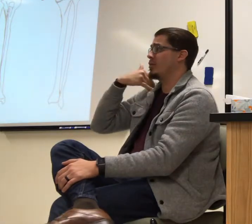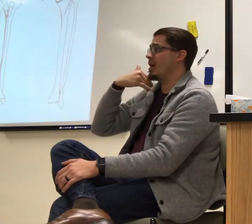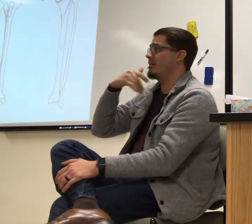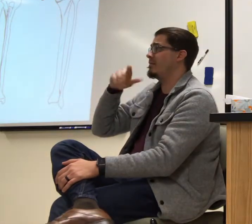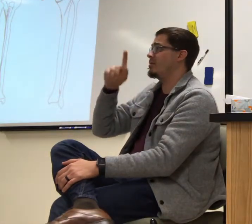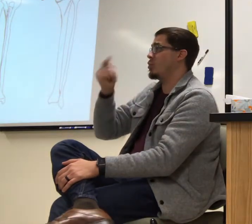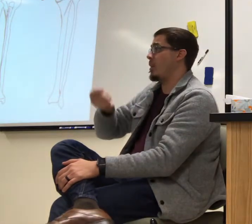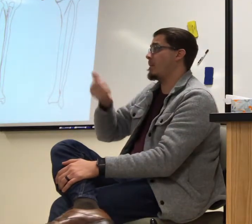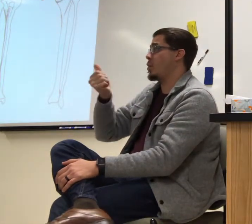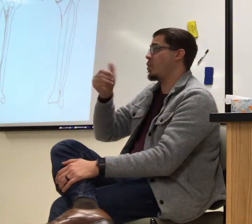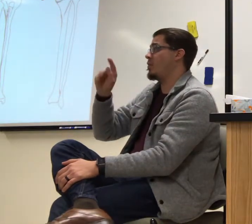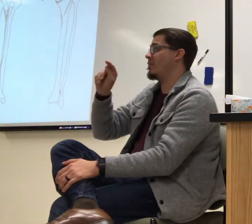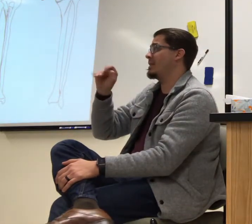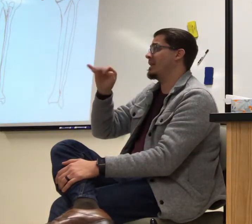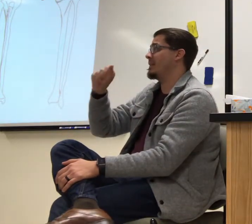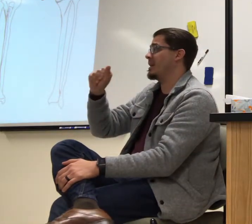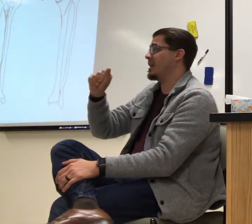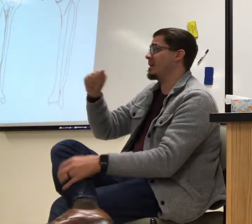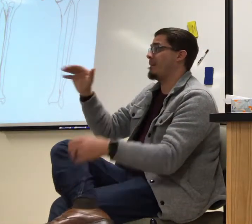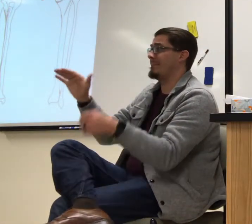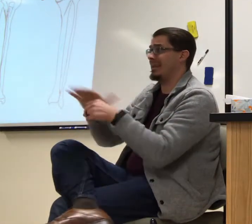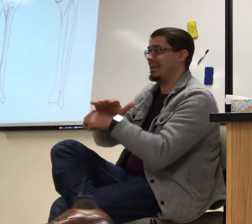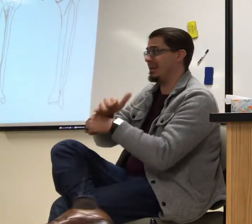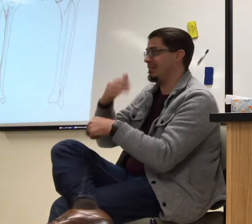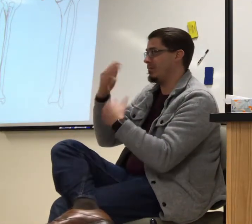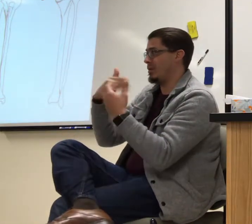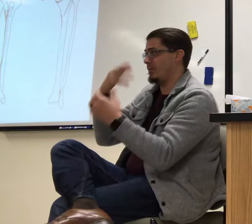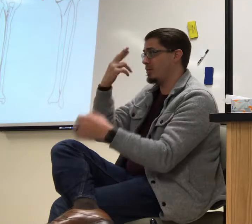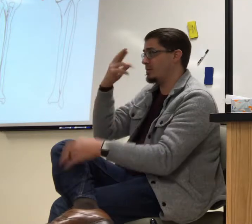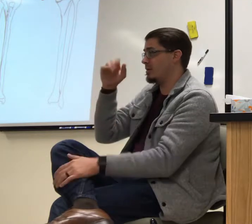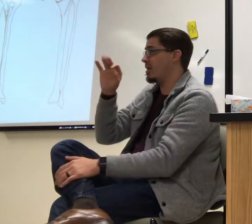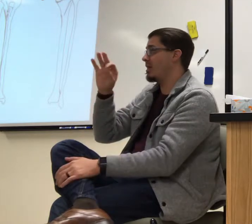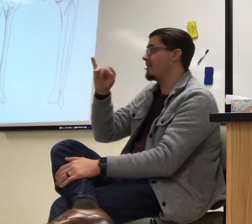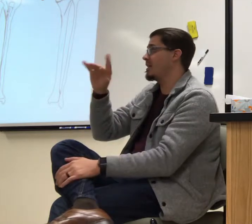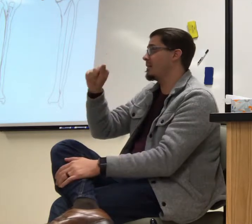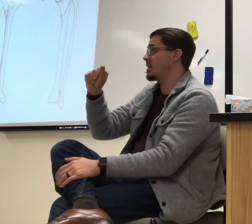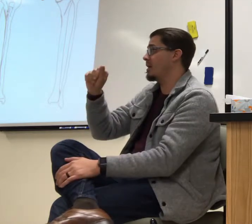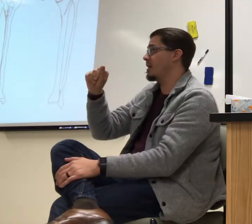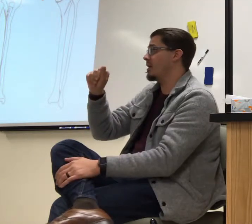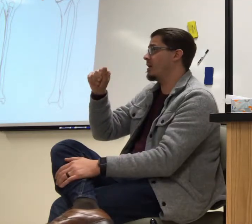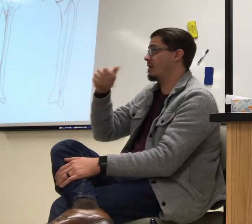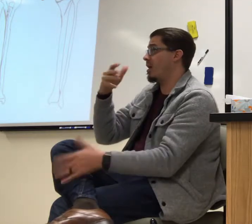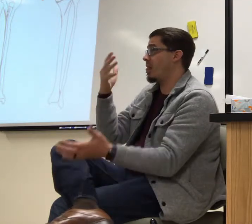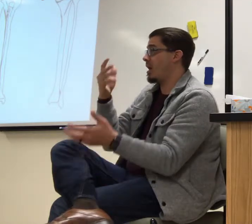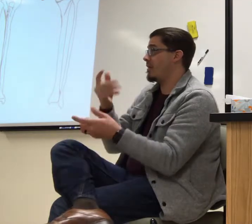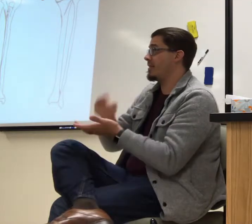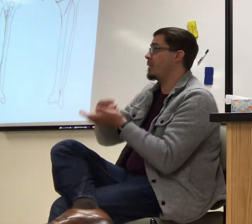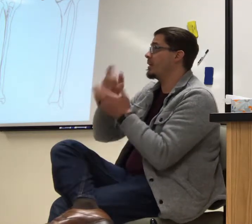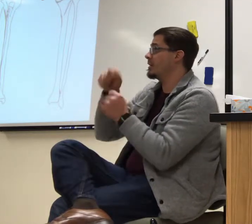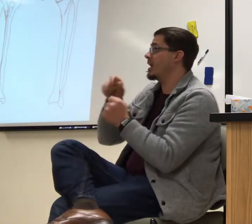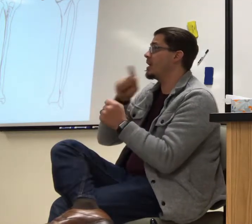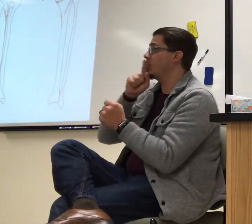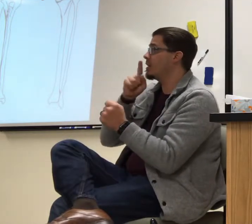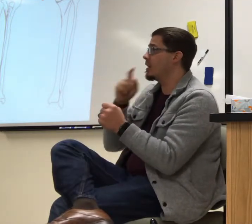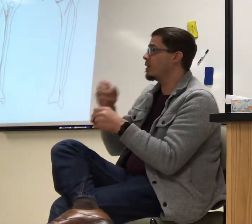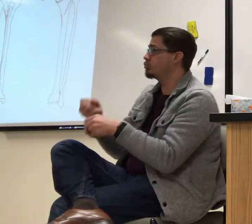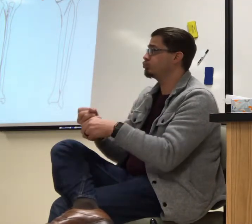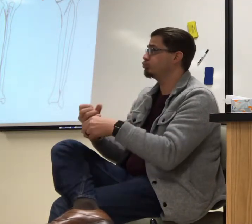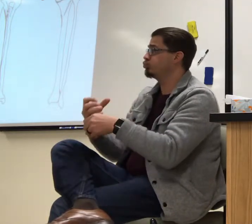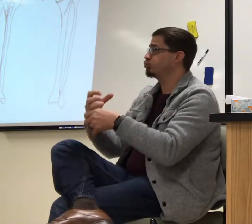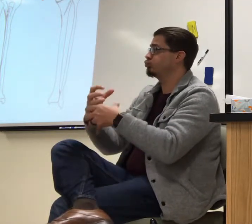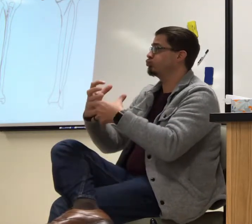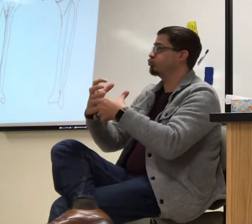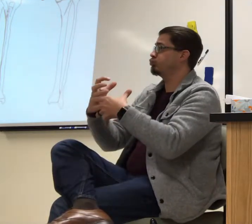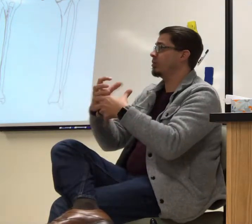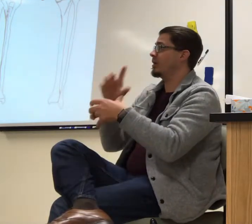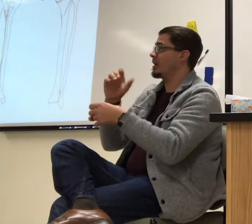to remove the tibia completely for whatever reason, that the fibula, with much therapy, can actually thicken to the